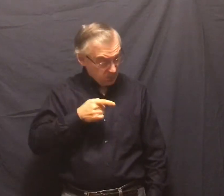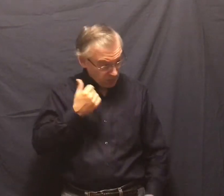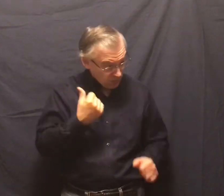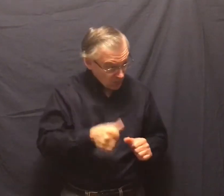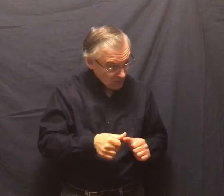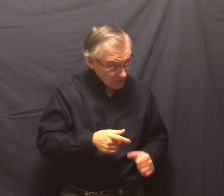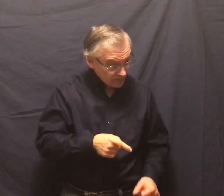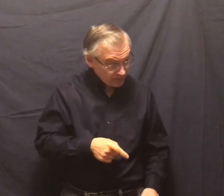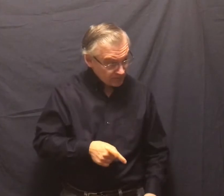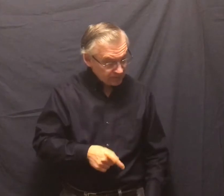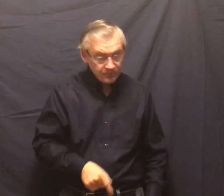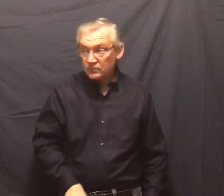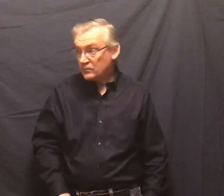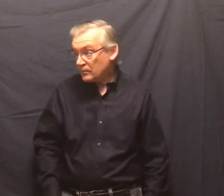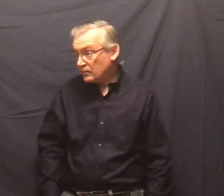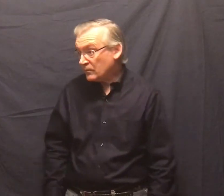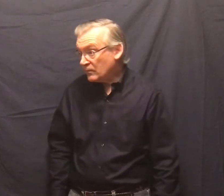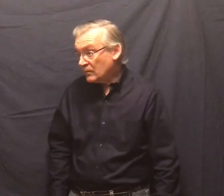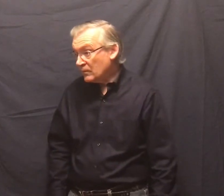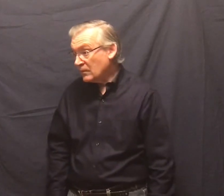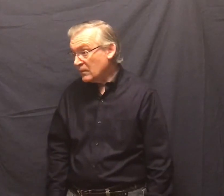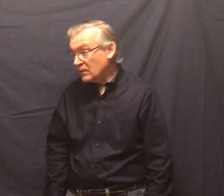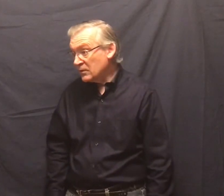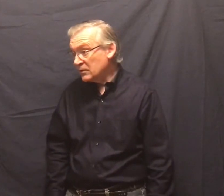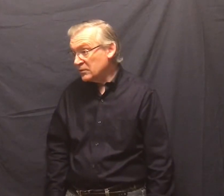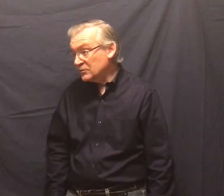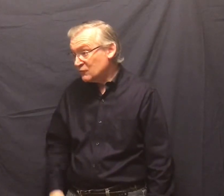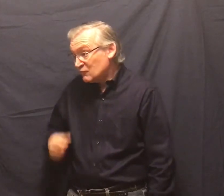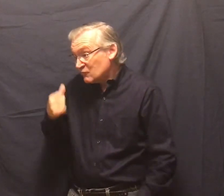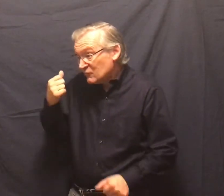"The one that his old lady used to make hot cakes for the kids?" Lenny asked.